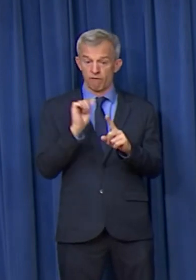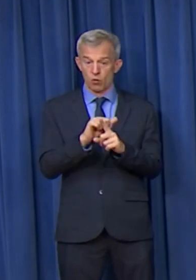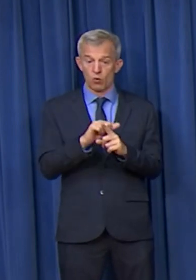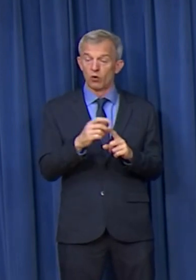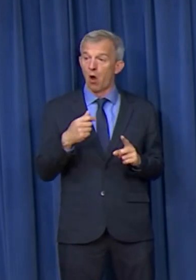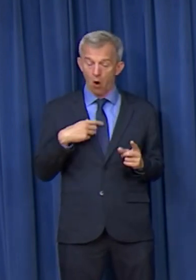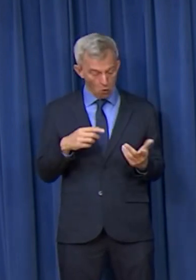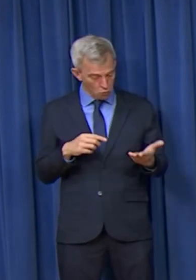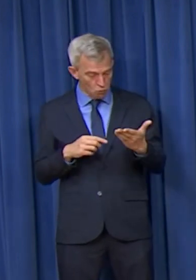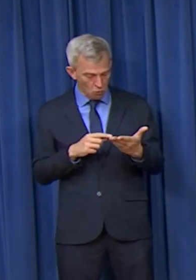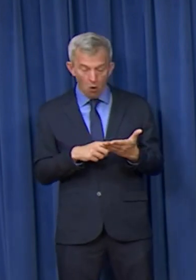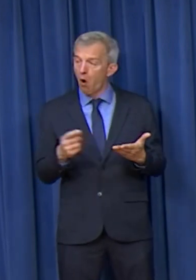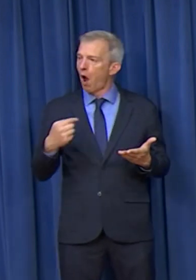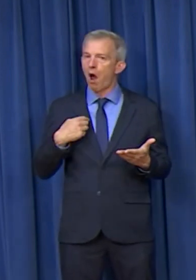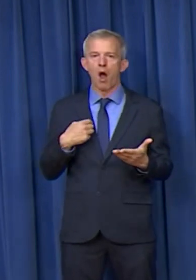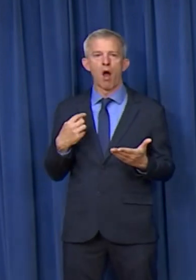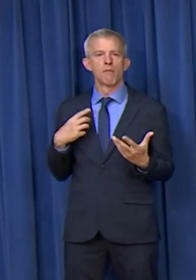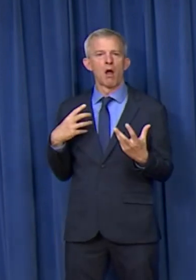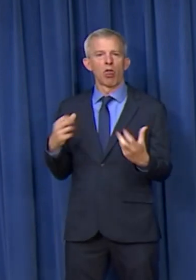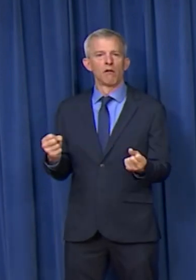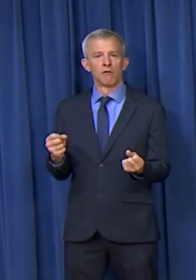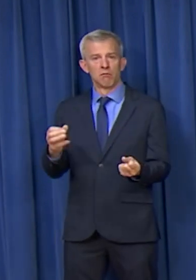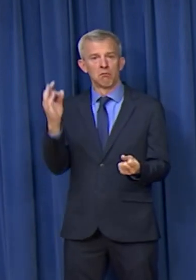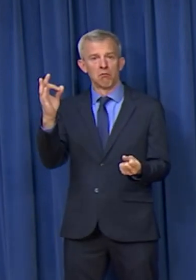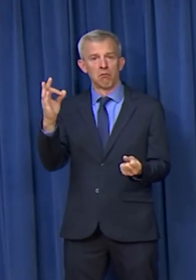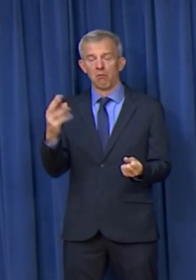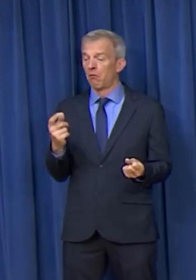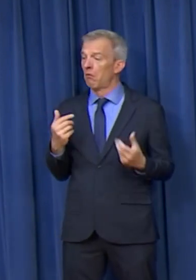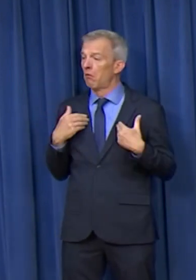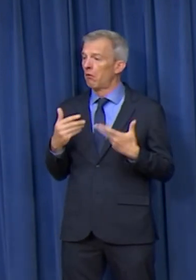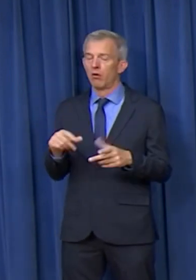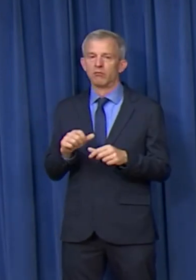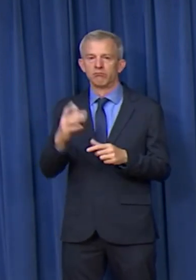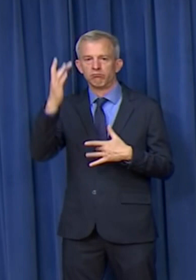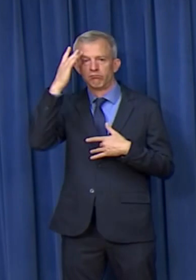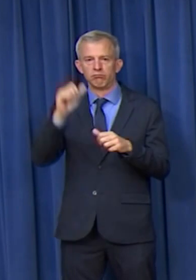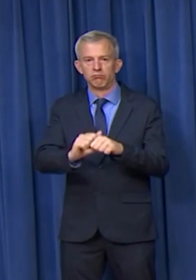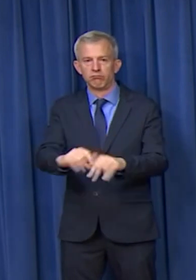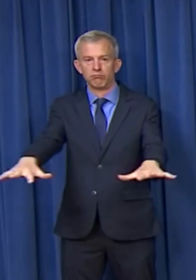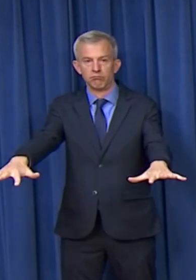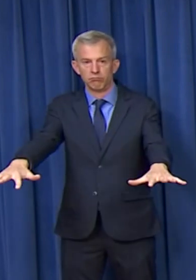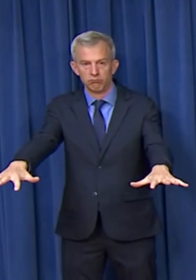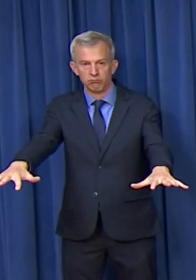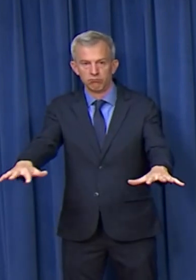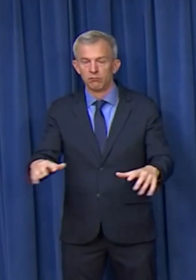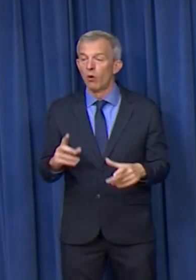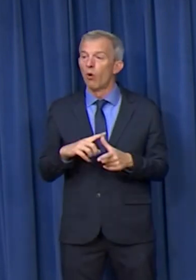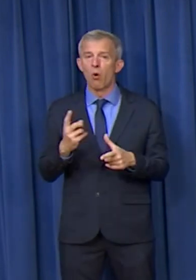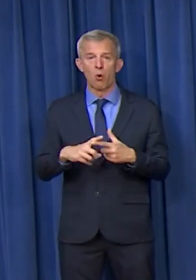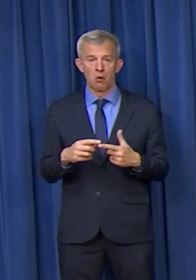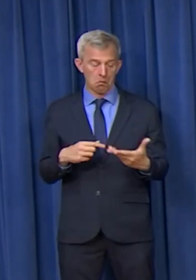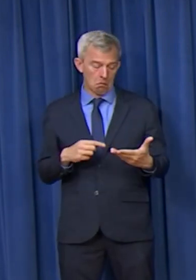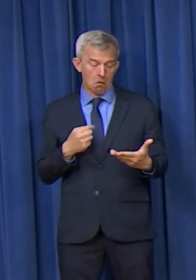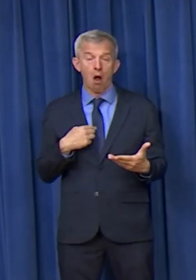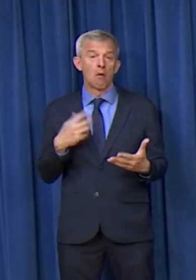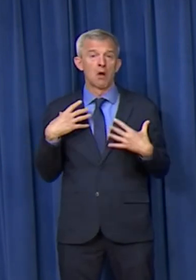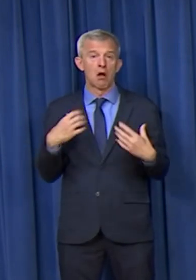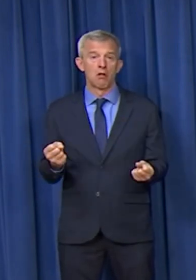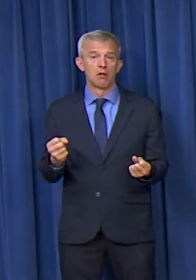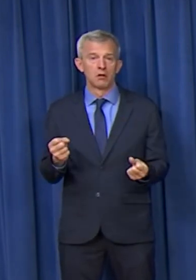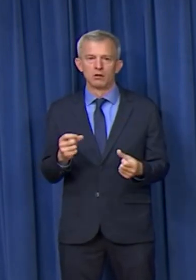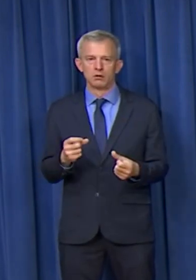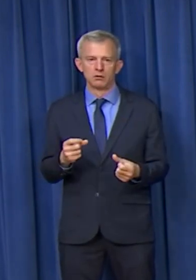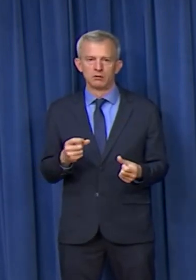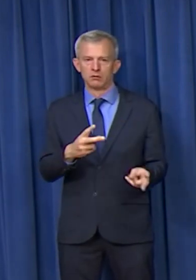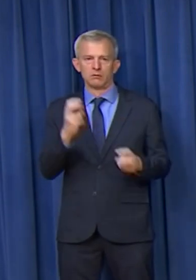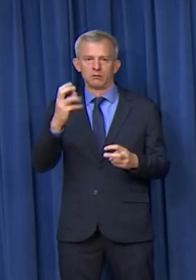They could easily transmit illnesses to others. They could easily fail to get treatment in a timely way. There are many reasons